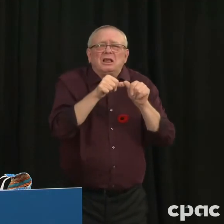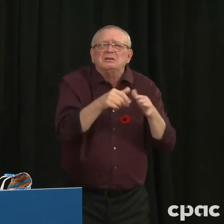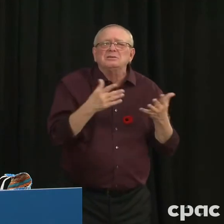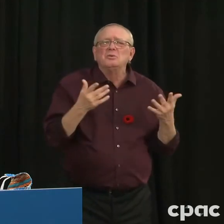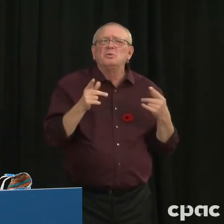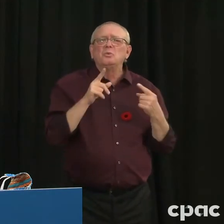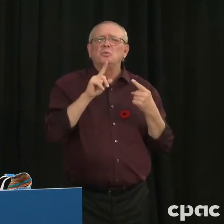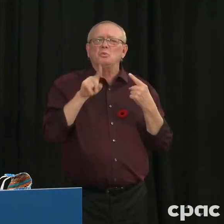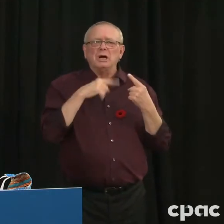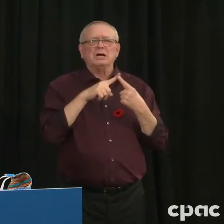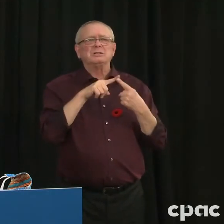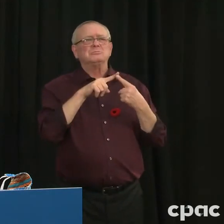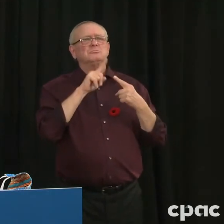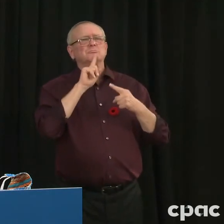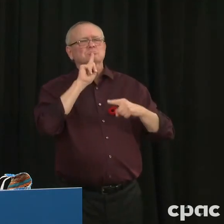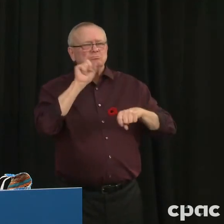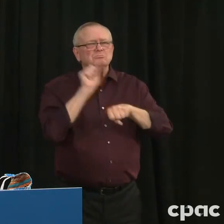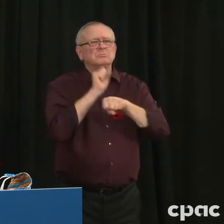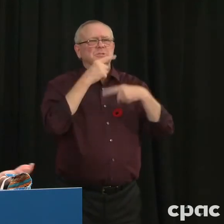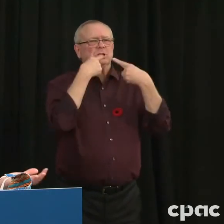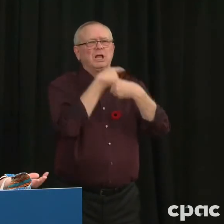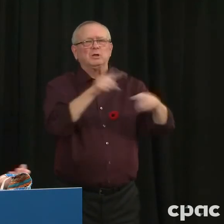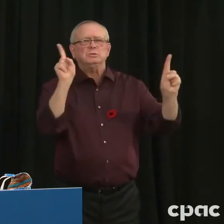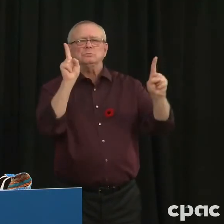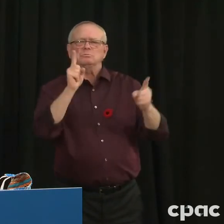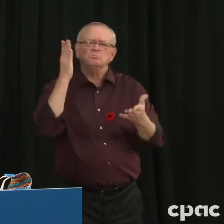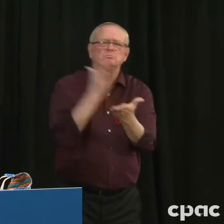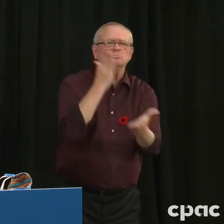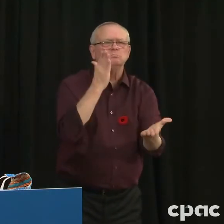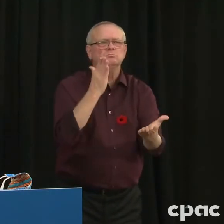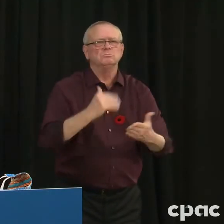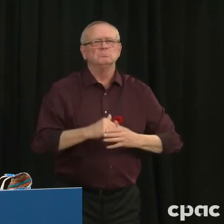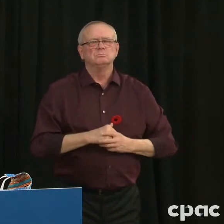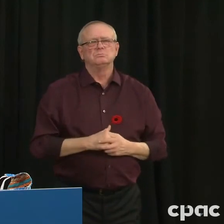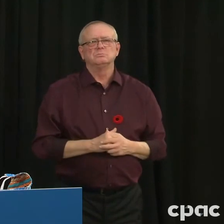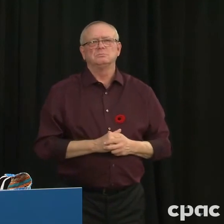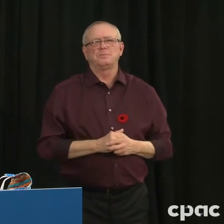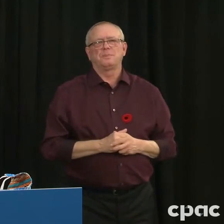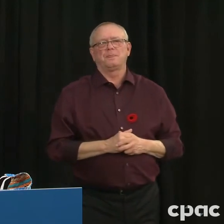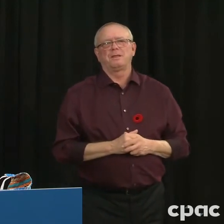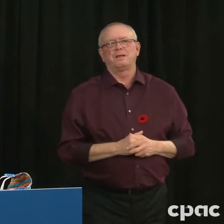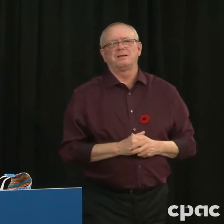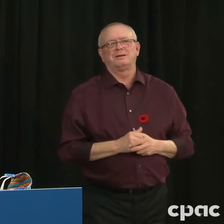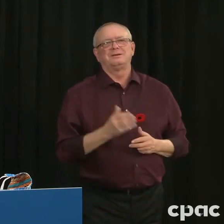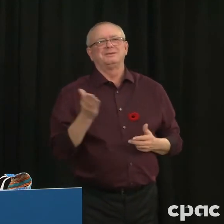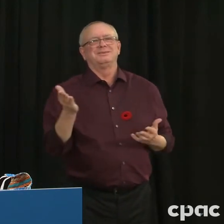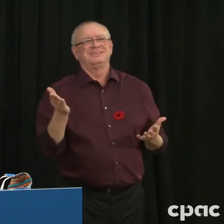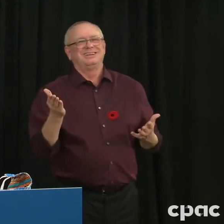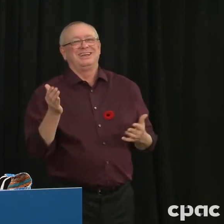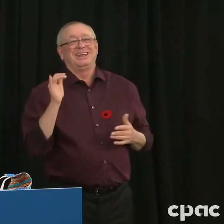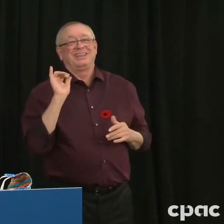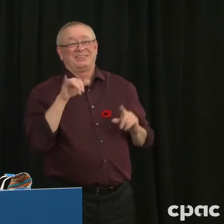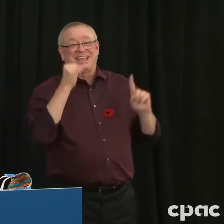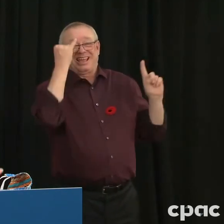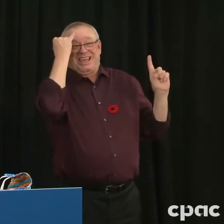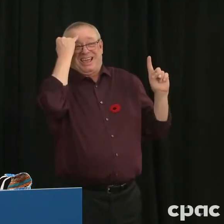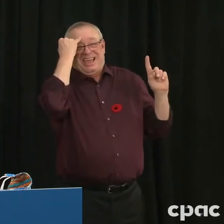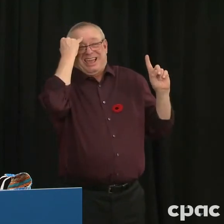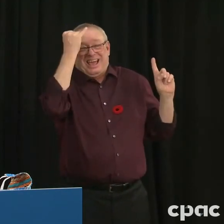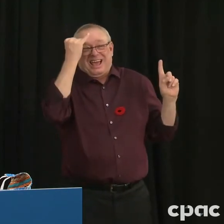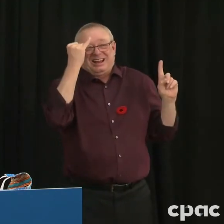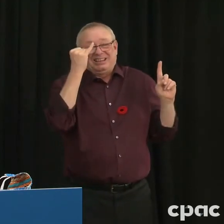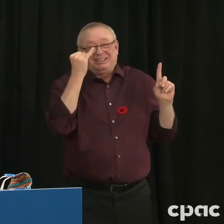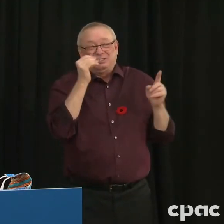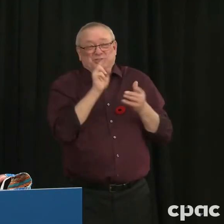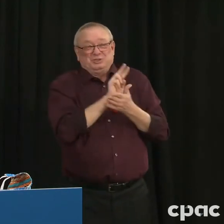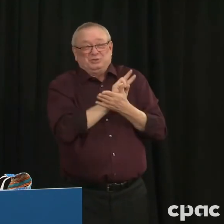That idea of a circuit breaker, again, is one of many options under discussion. So every action that we